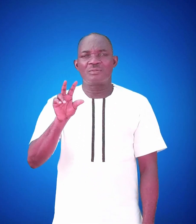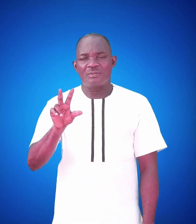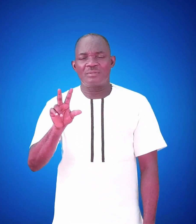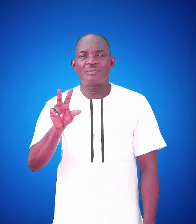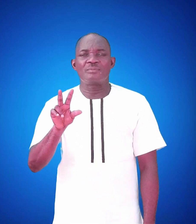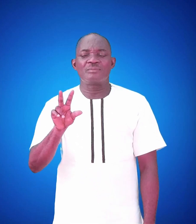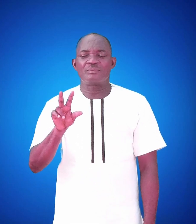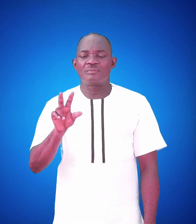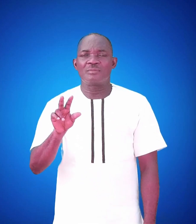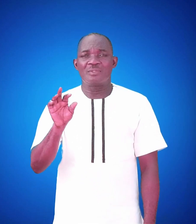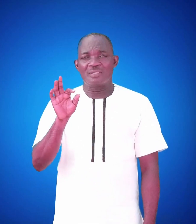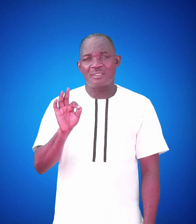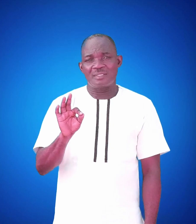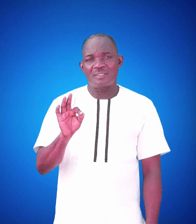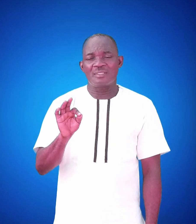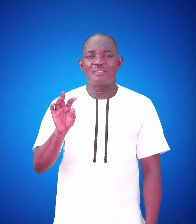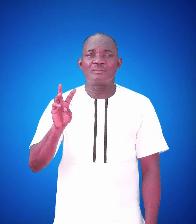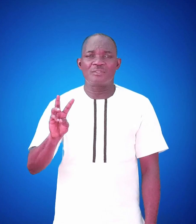0303